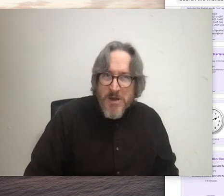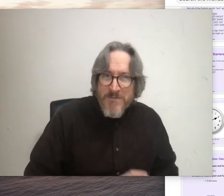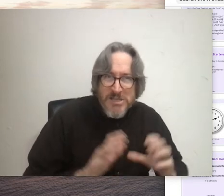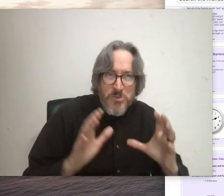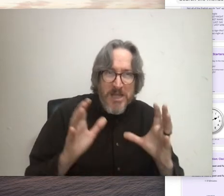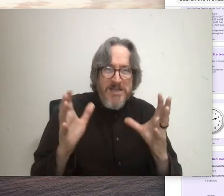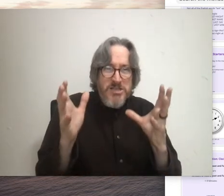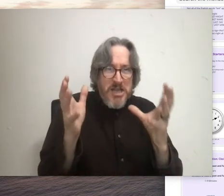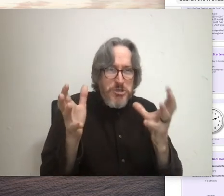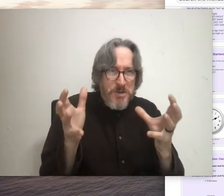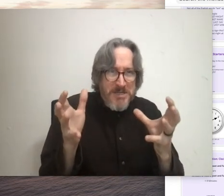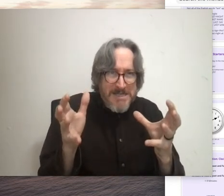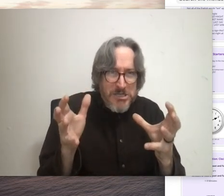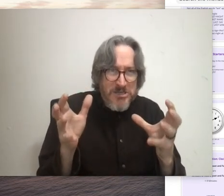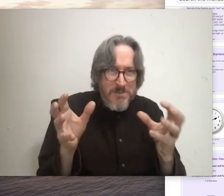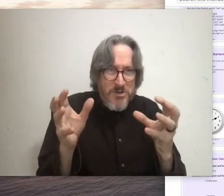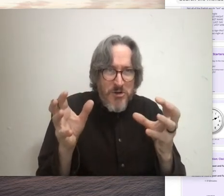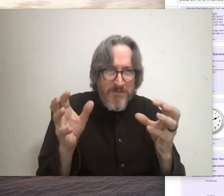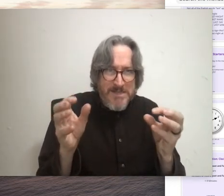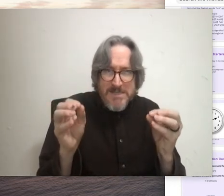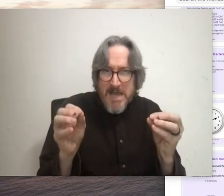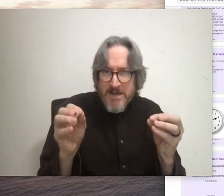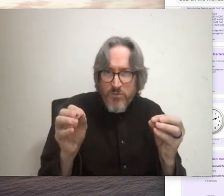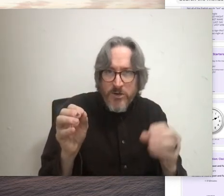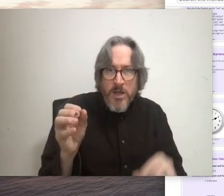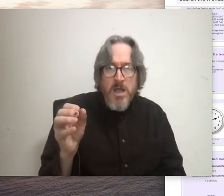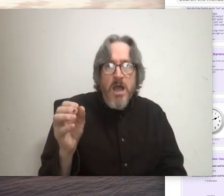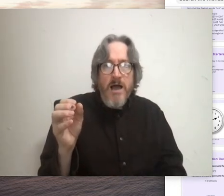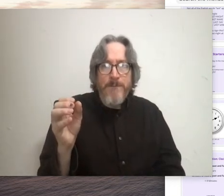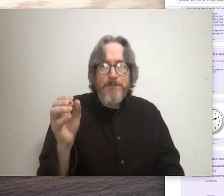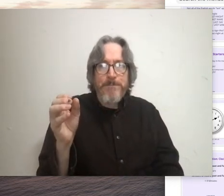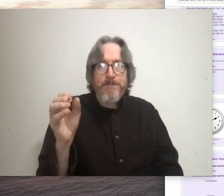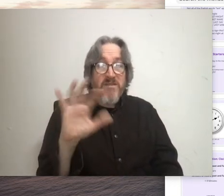Sorry, this graphic is interpreting this. Some of their graphics is kind of weird.